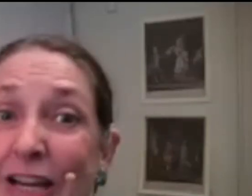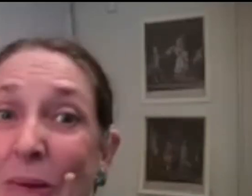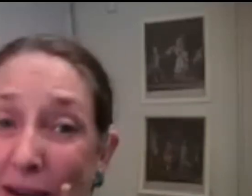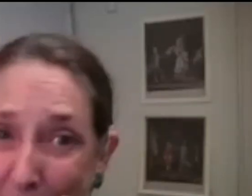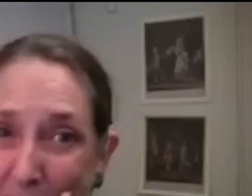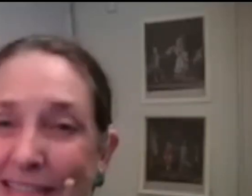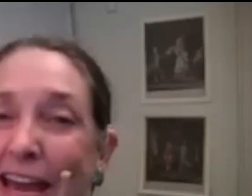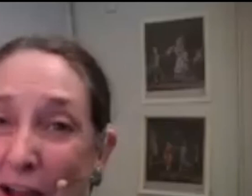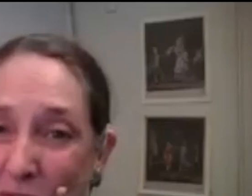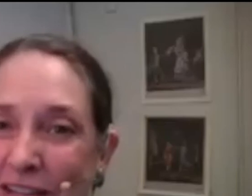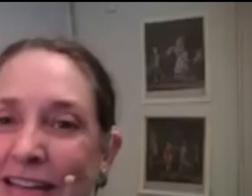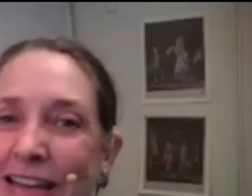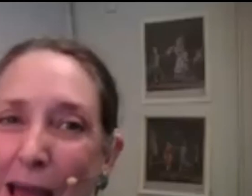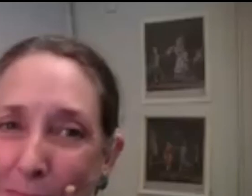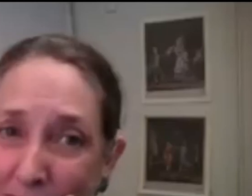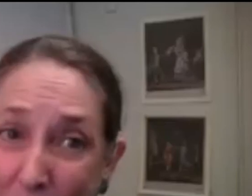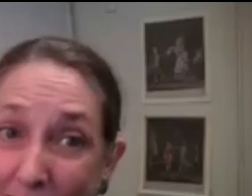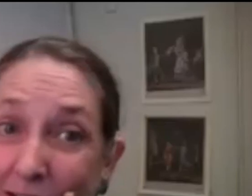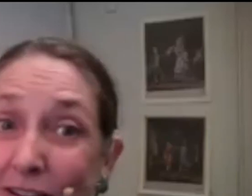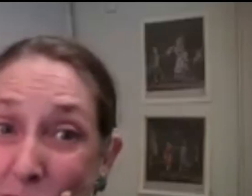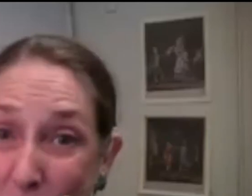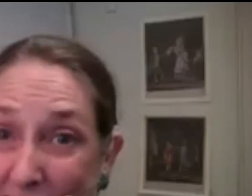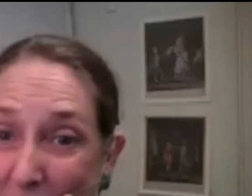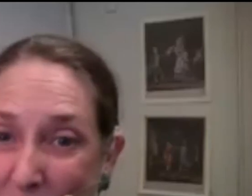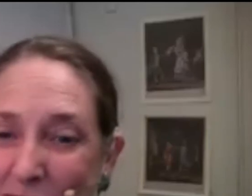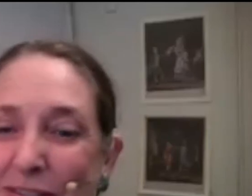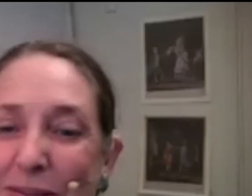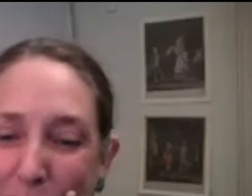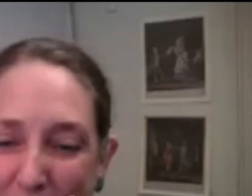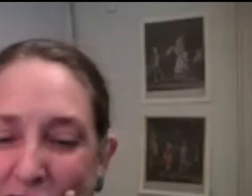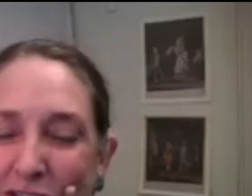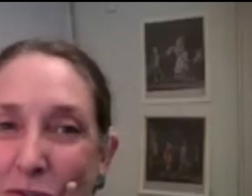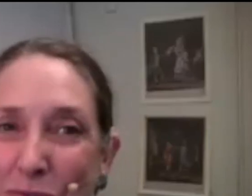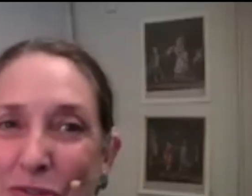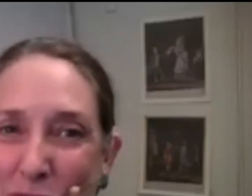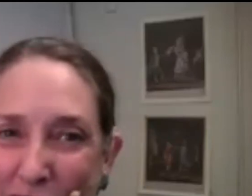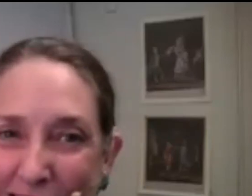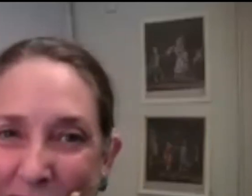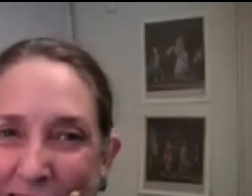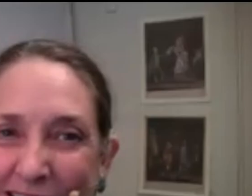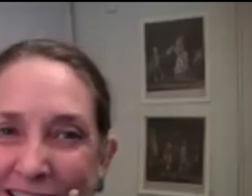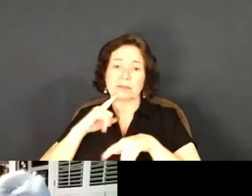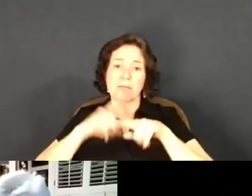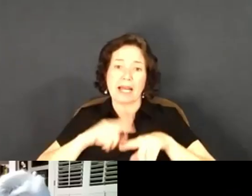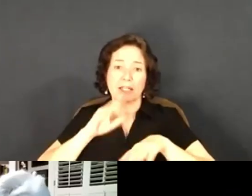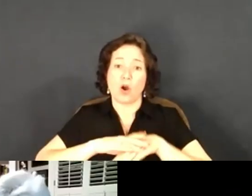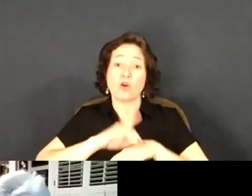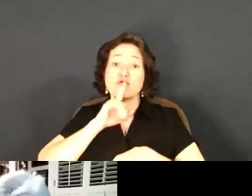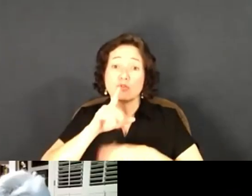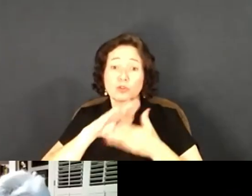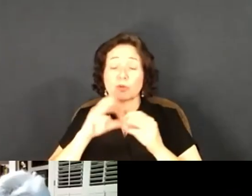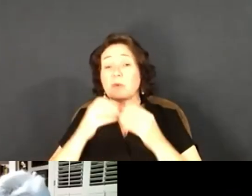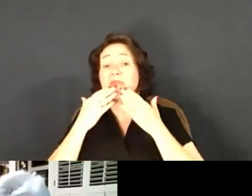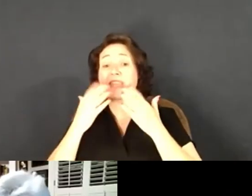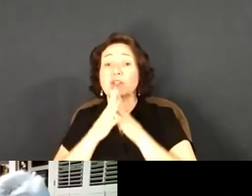basically what happened in that house happened in my college roommate's house. So it's based on a true story. So thank you so